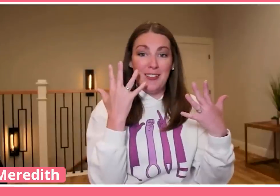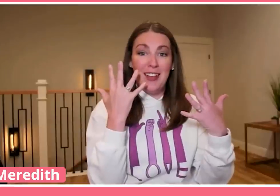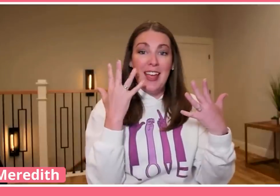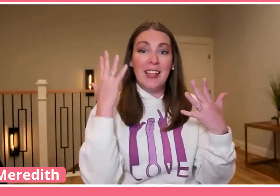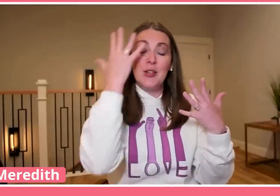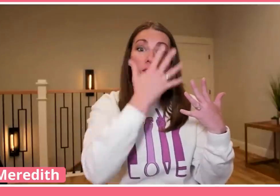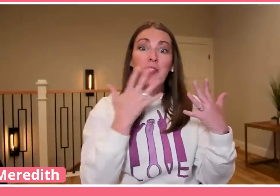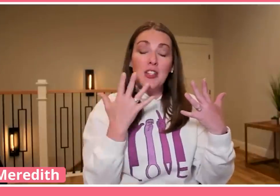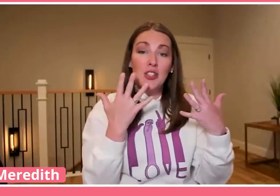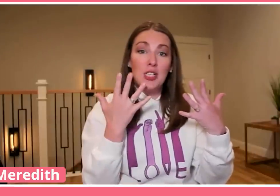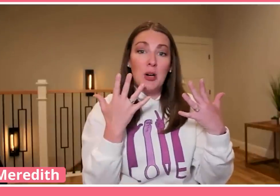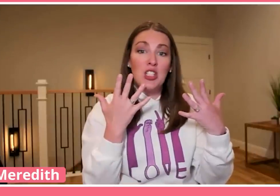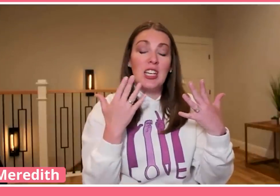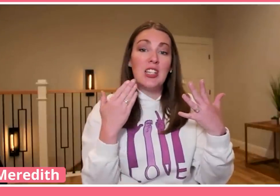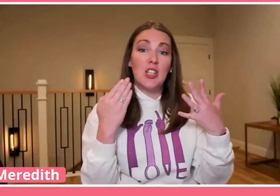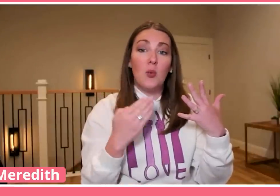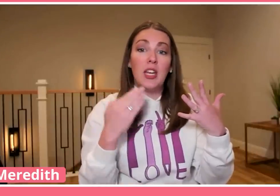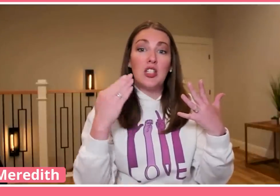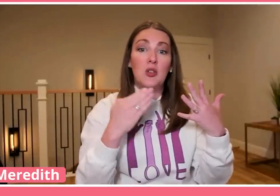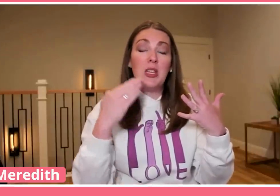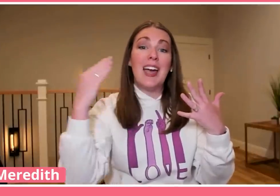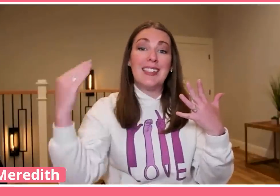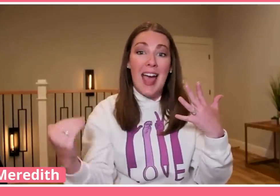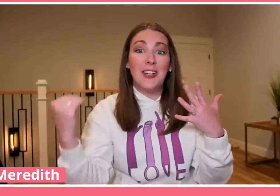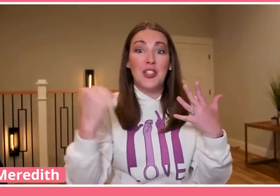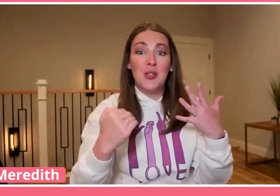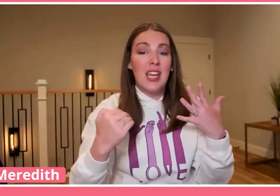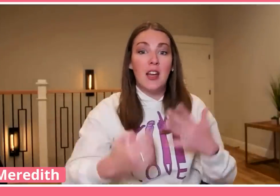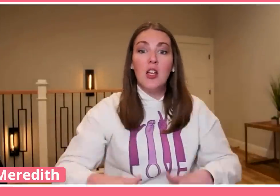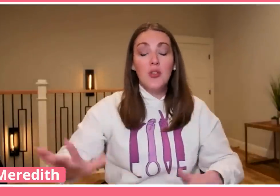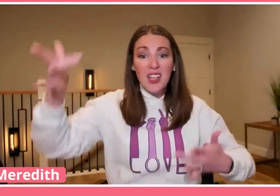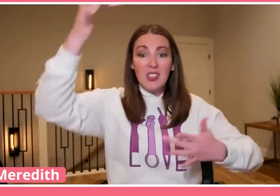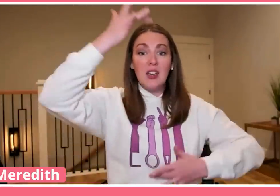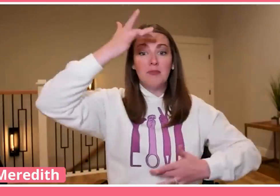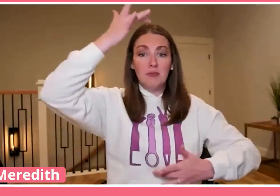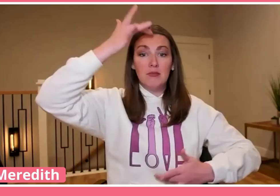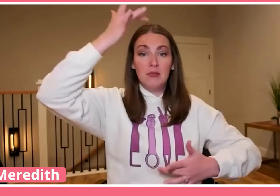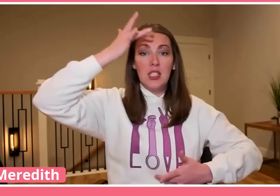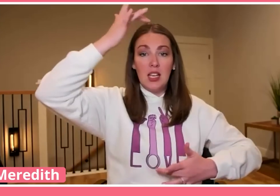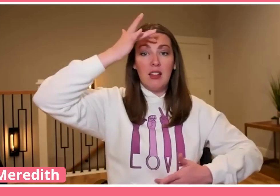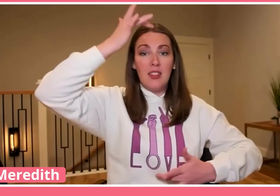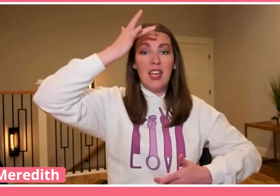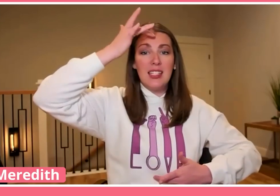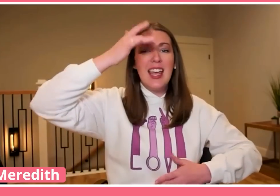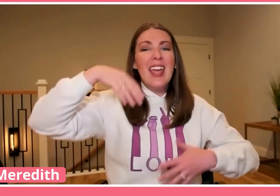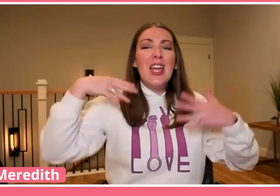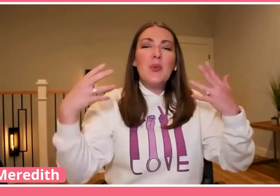And so, your facial expression is going to be attached to the sign. So, if I just did sick like this, it